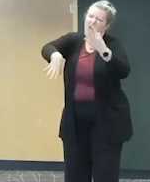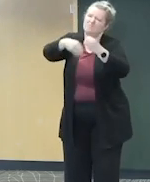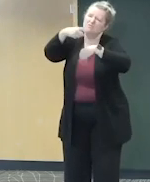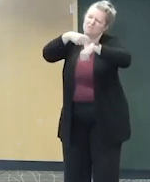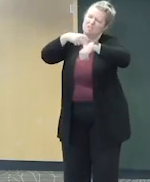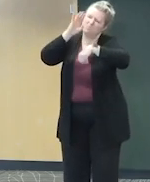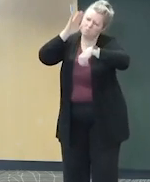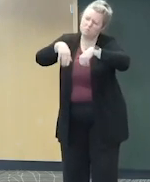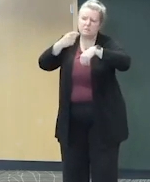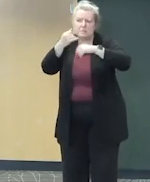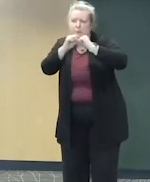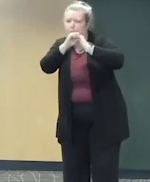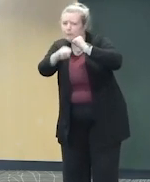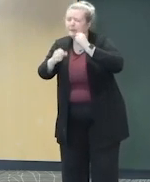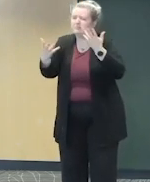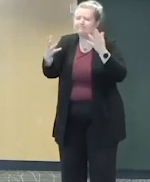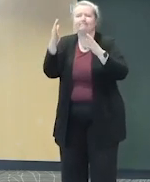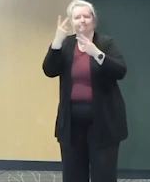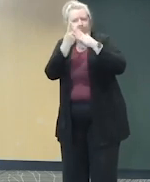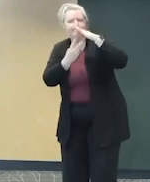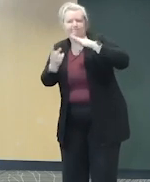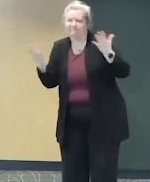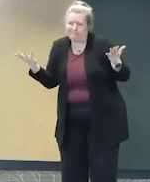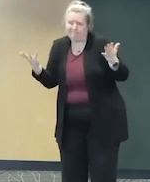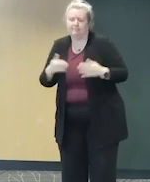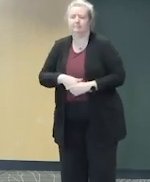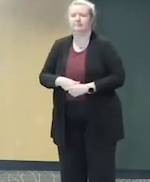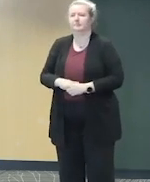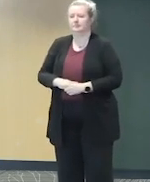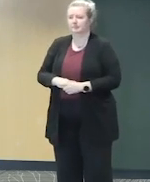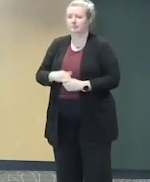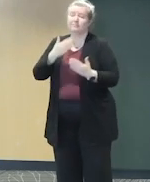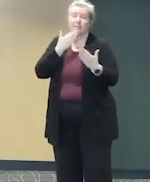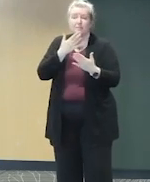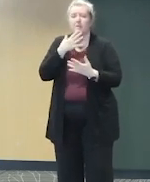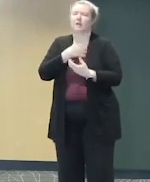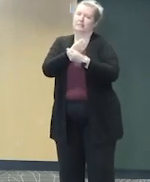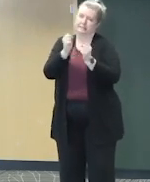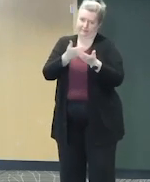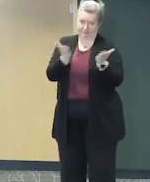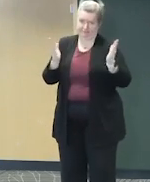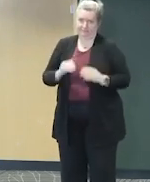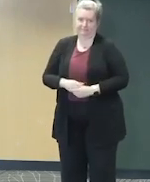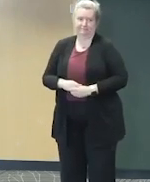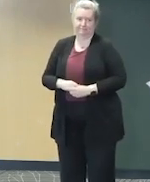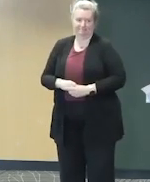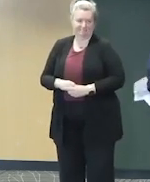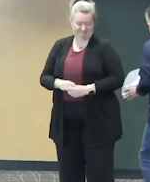around stations and on platforms. Thank you very much, and I ask that you drive safely. Thank you, Joe. Well done.